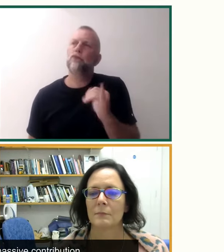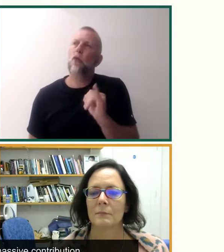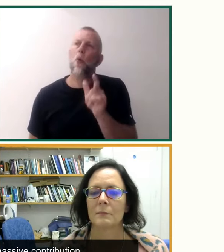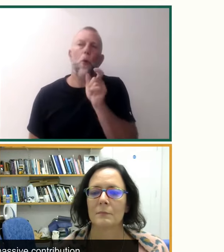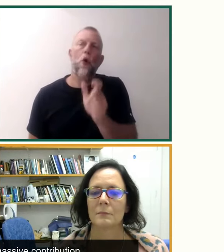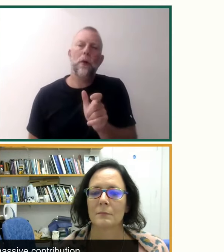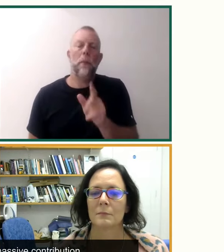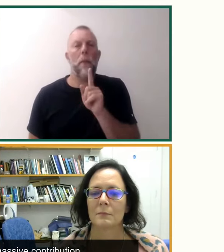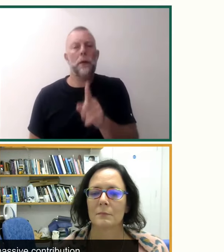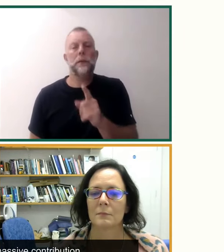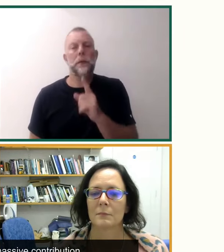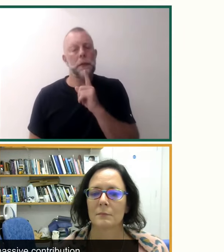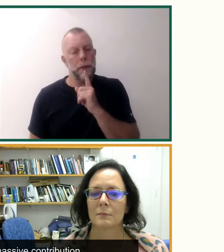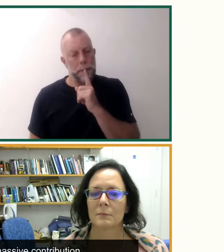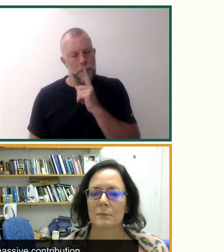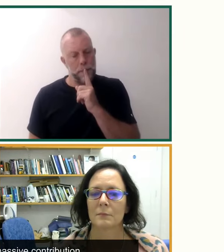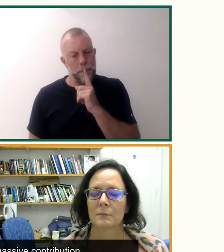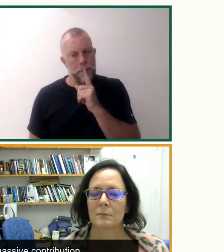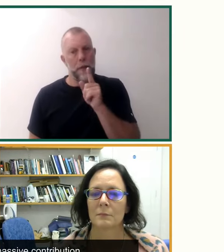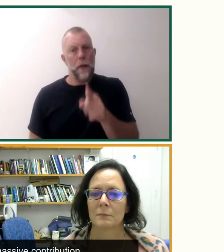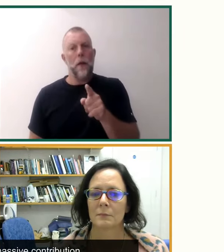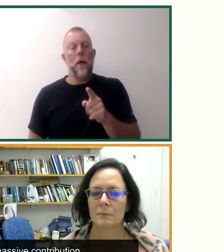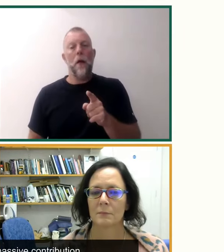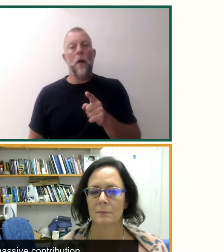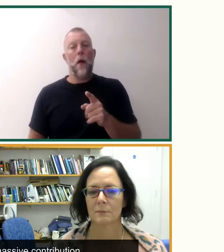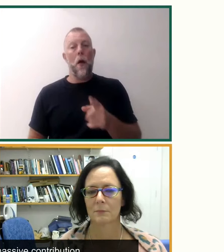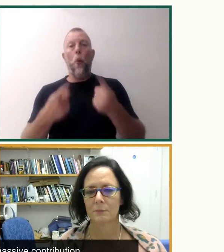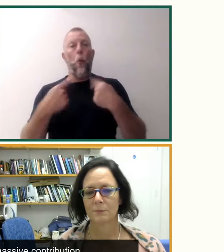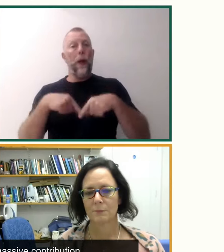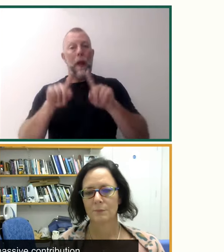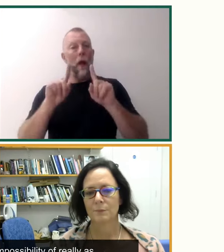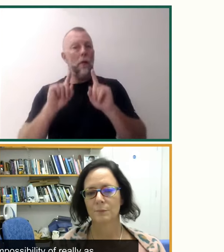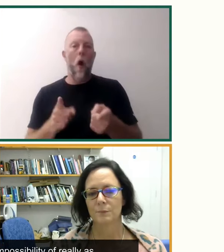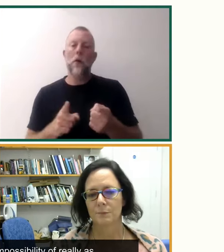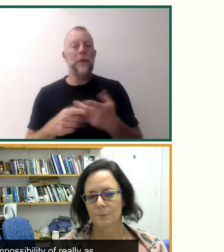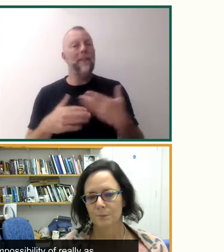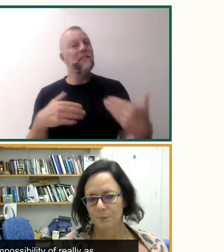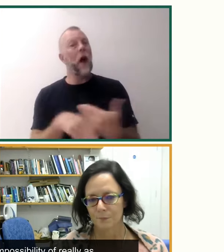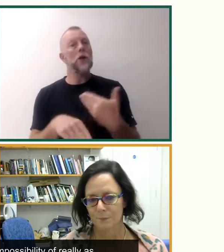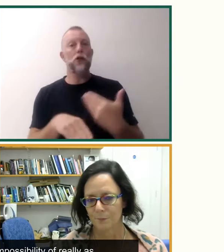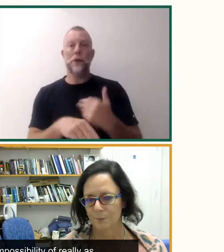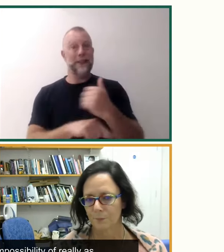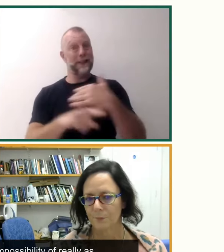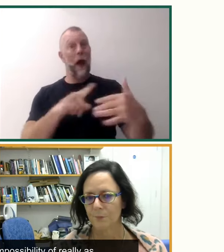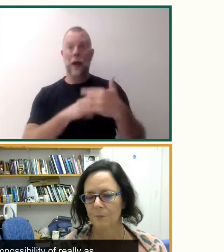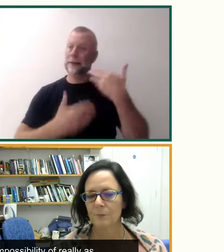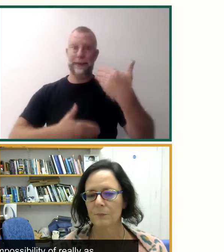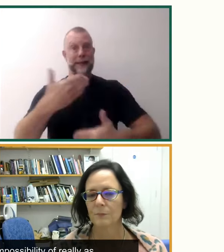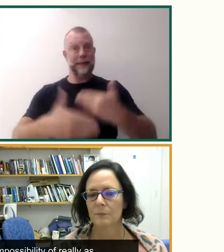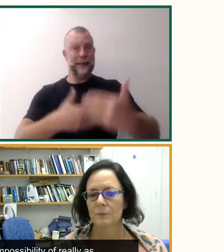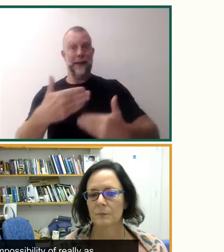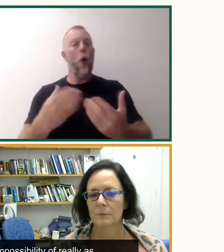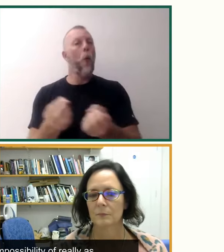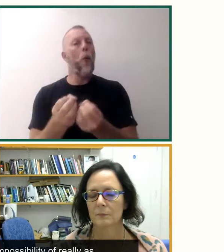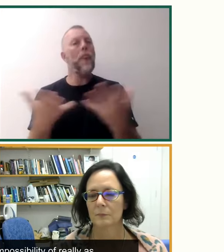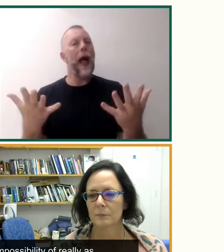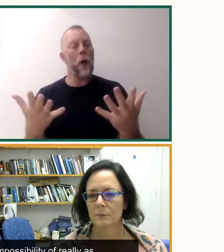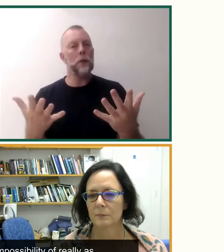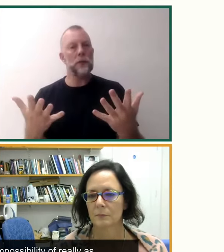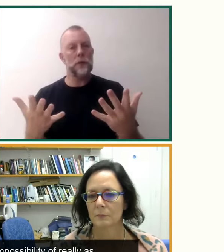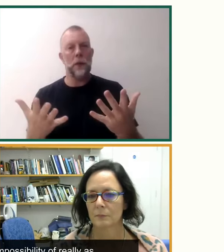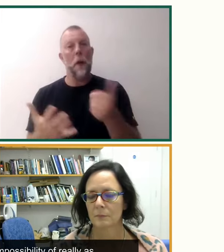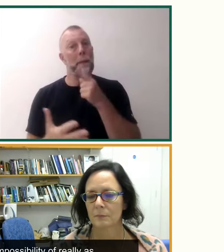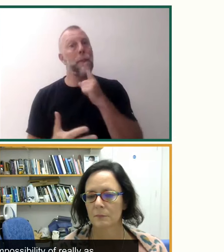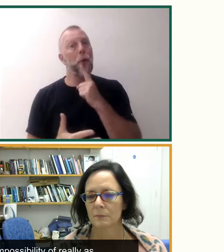the impossibility of really us functioning as a society without the vast amounts of unpaid caring